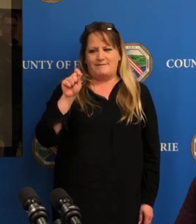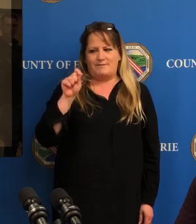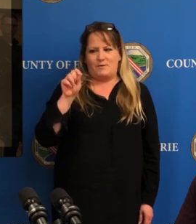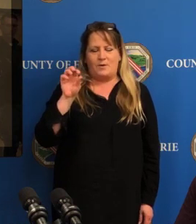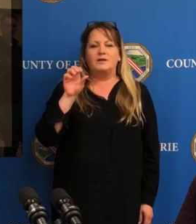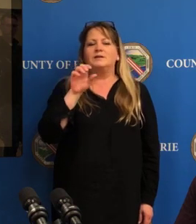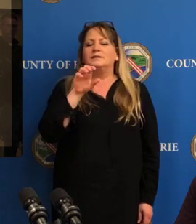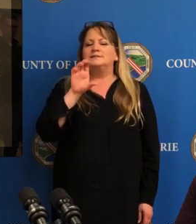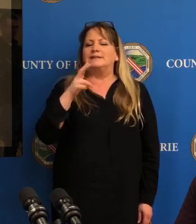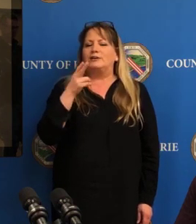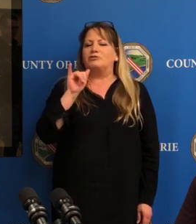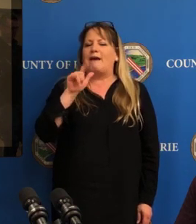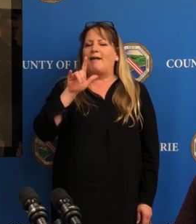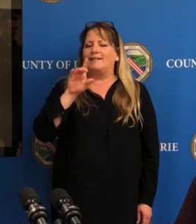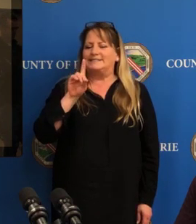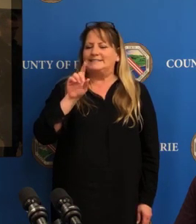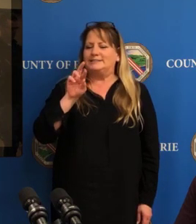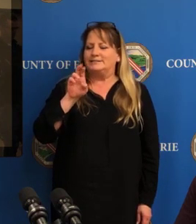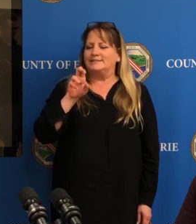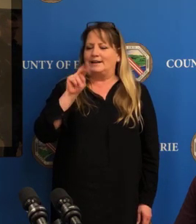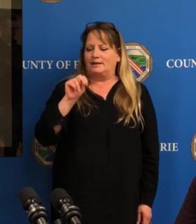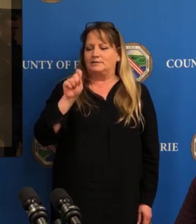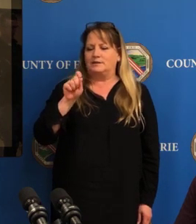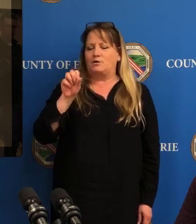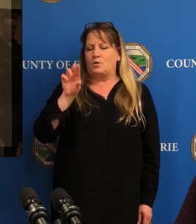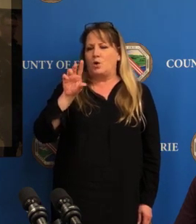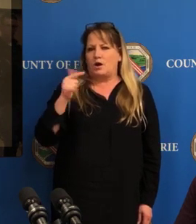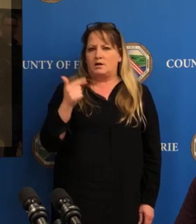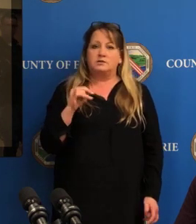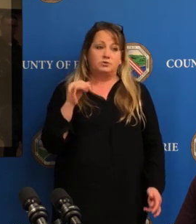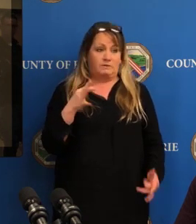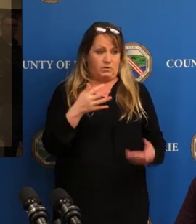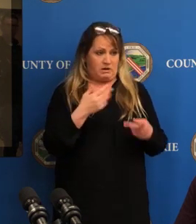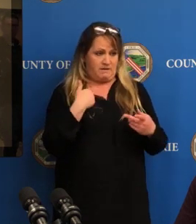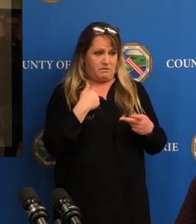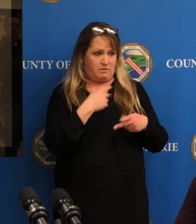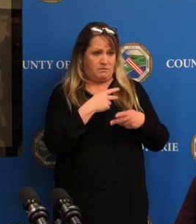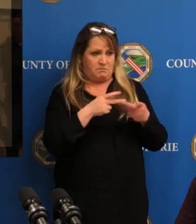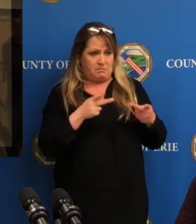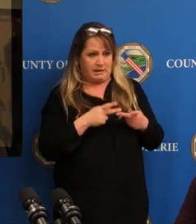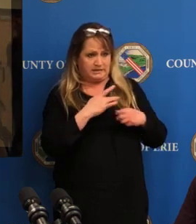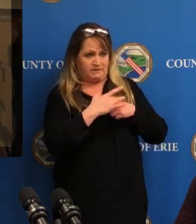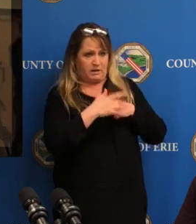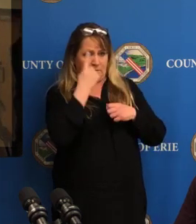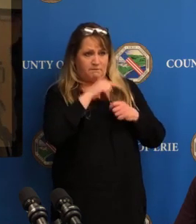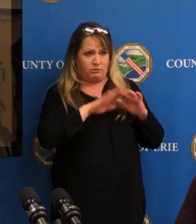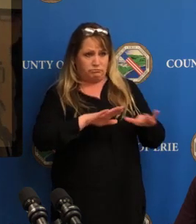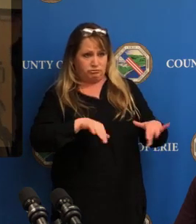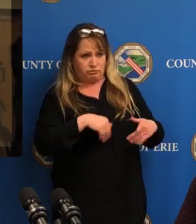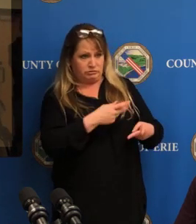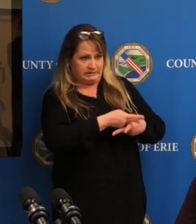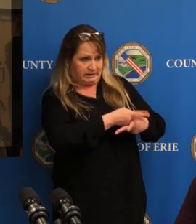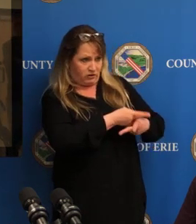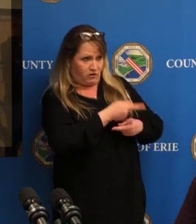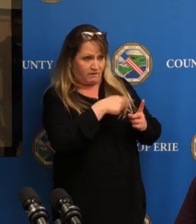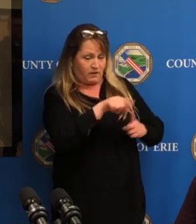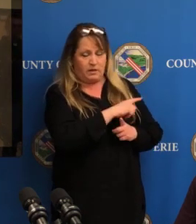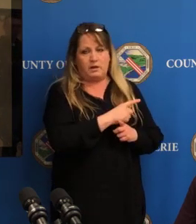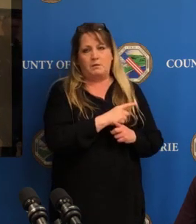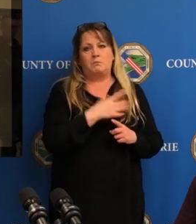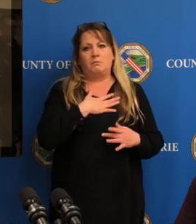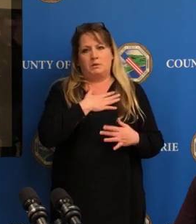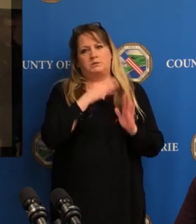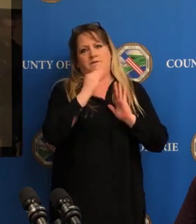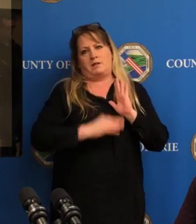www.wnychildren.org. So if you have slots as a daycare provider, please let us know. And if you are an individual who needs daycare, please fill out